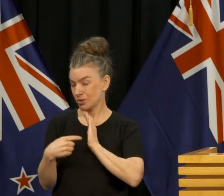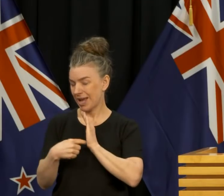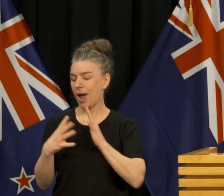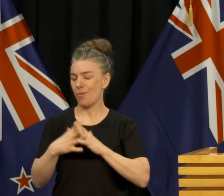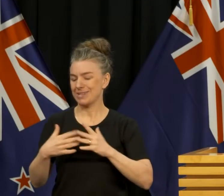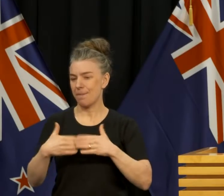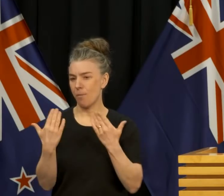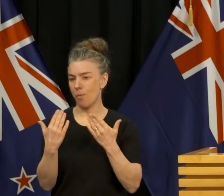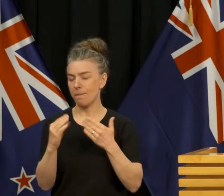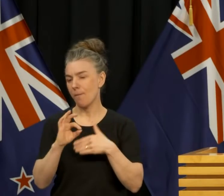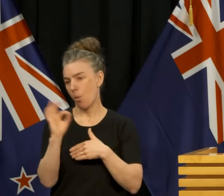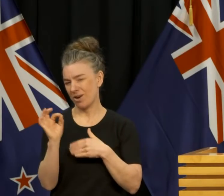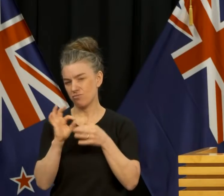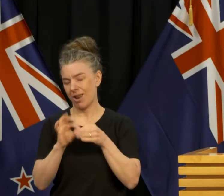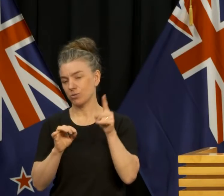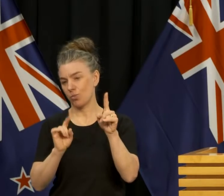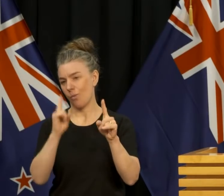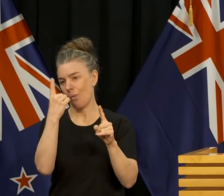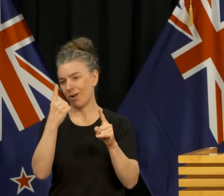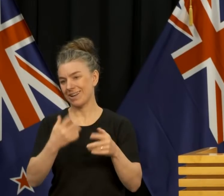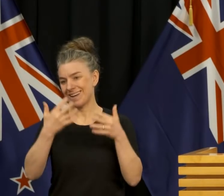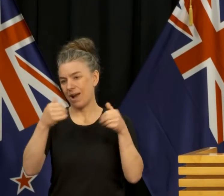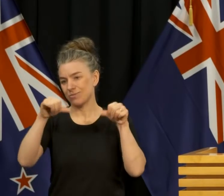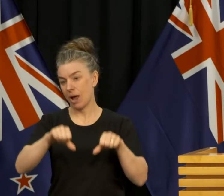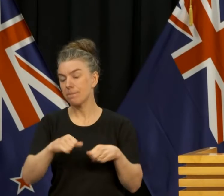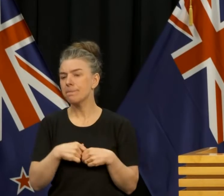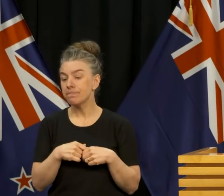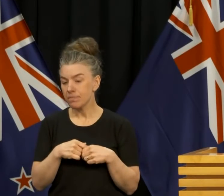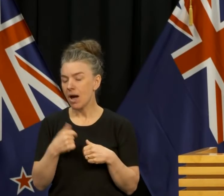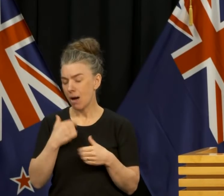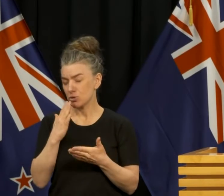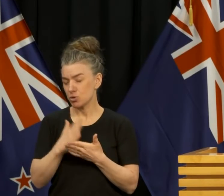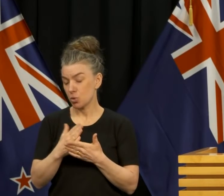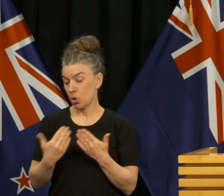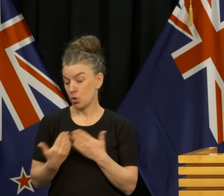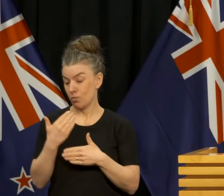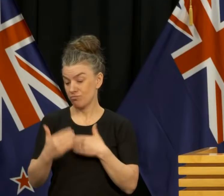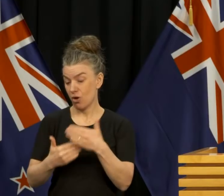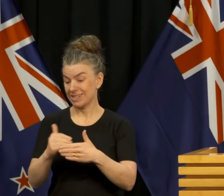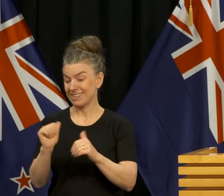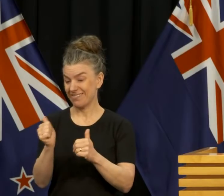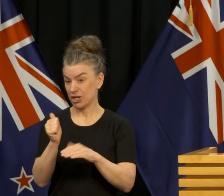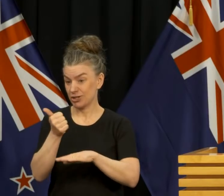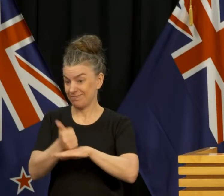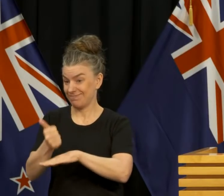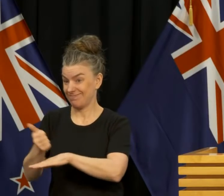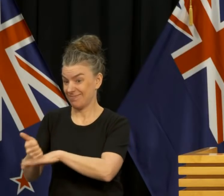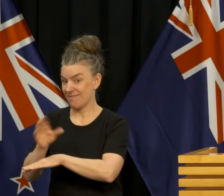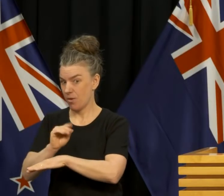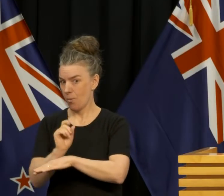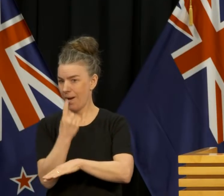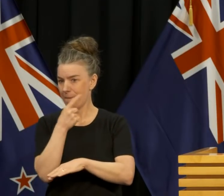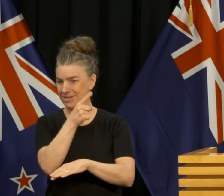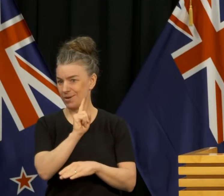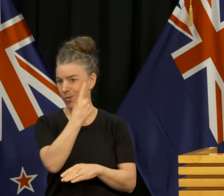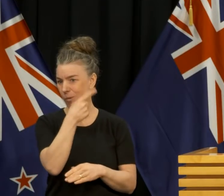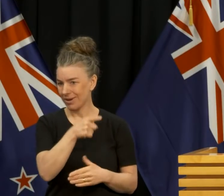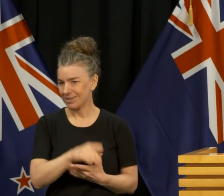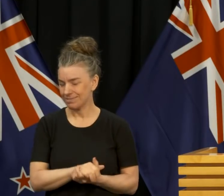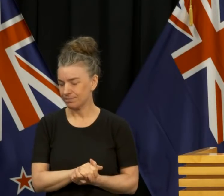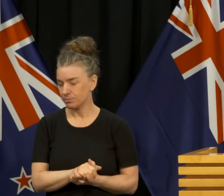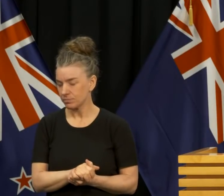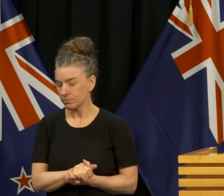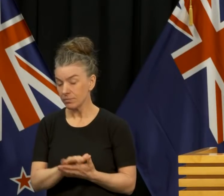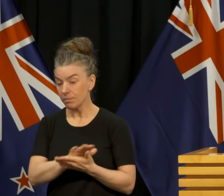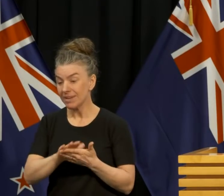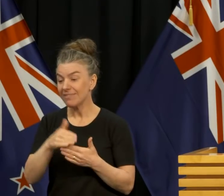morning. I'm now confident that new processes have now been implemented as a result of that experience. That means